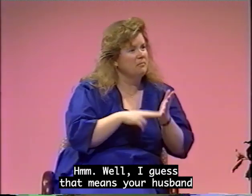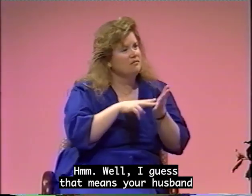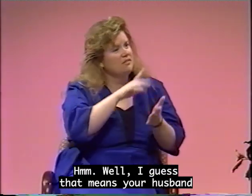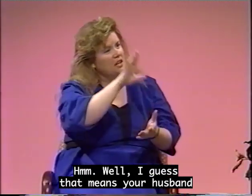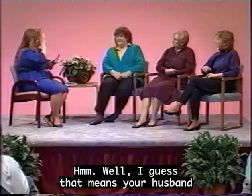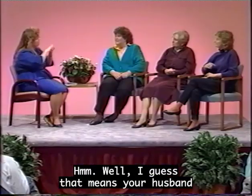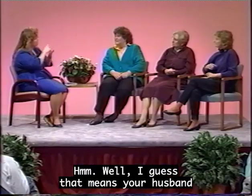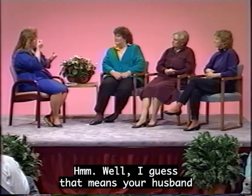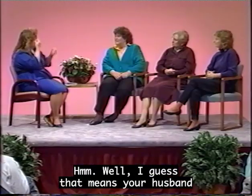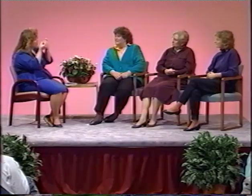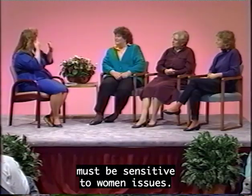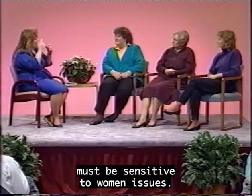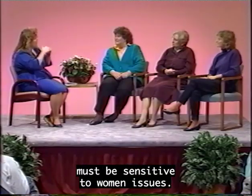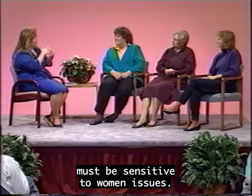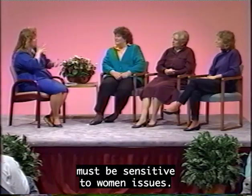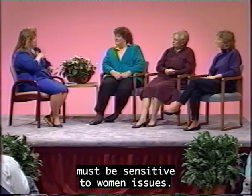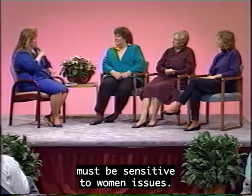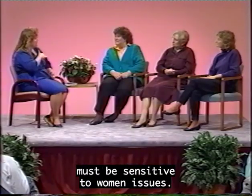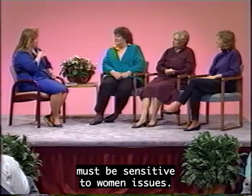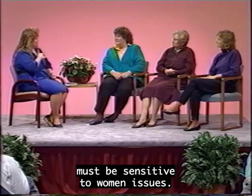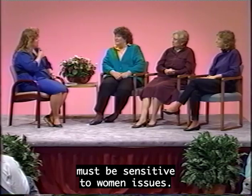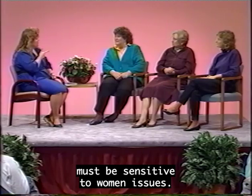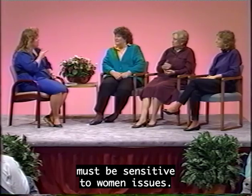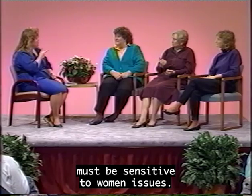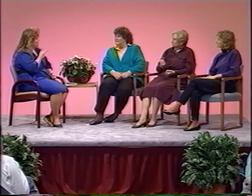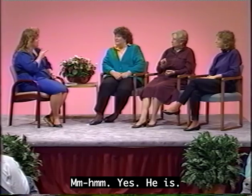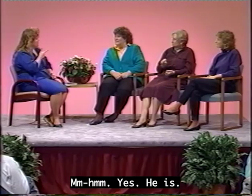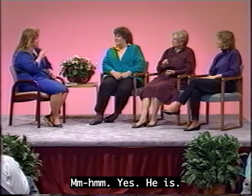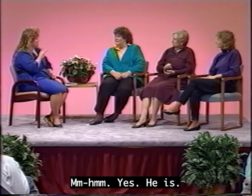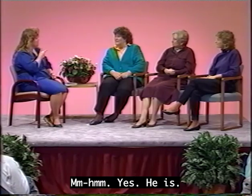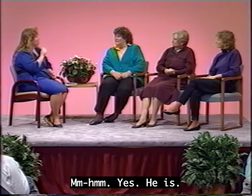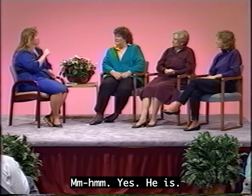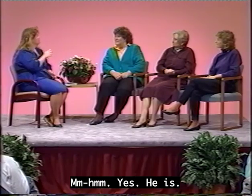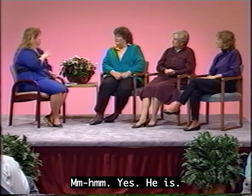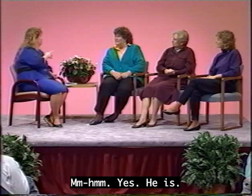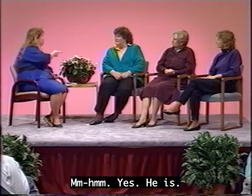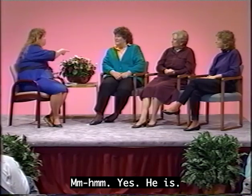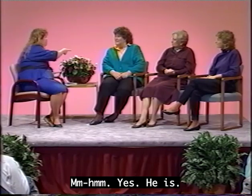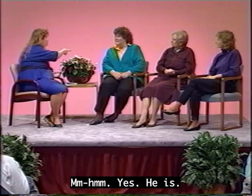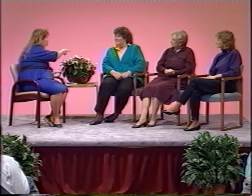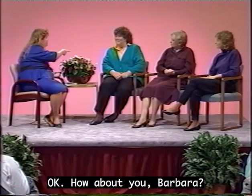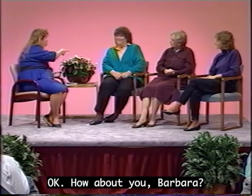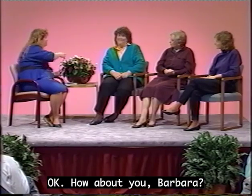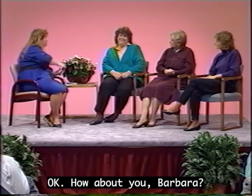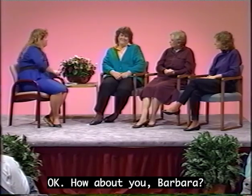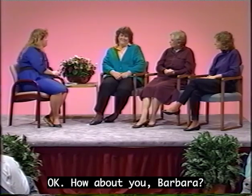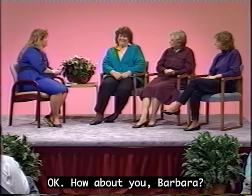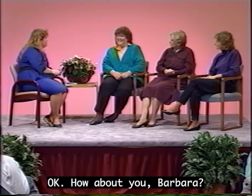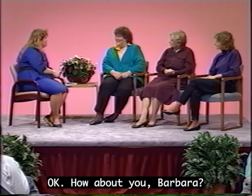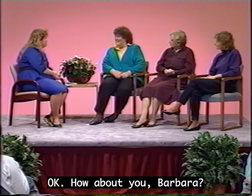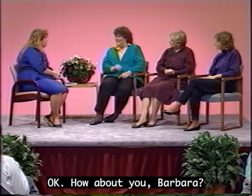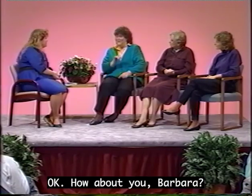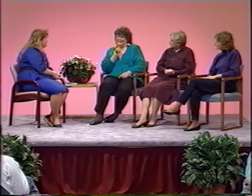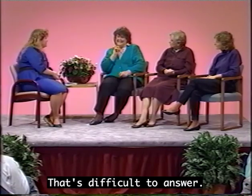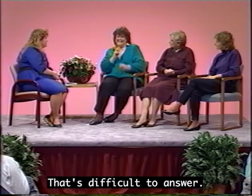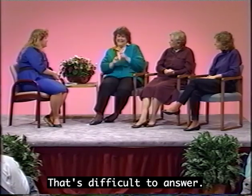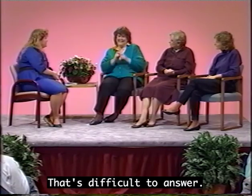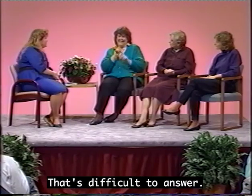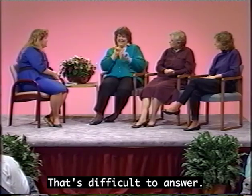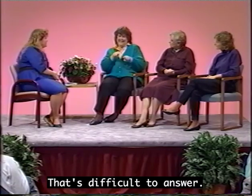Well, I guess that means your husband must be sensitive to women issues. Yes, he is. Okay. How about you, Barbara?